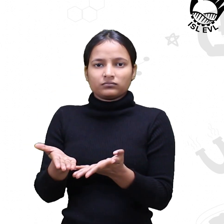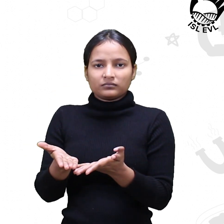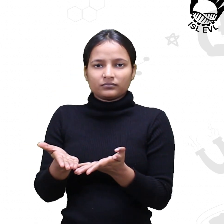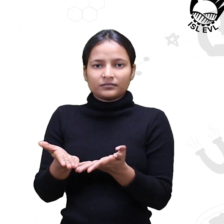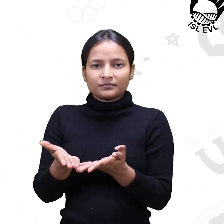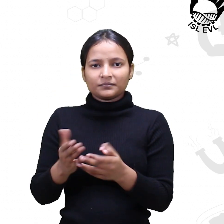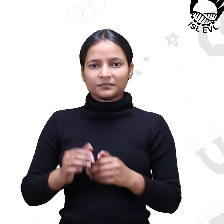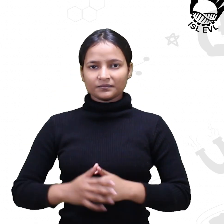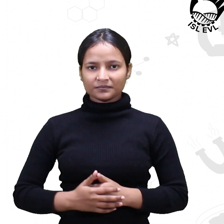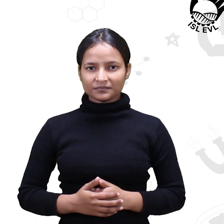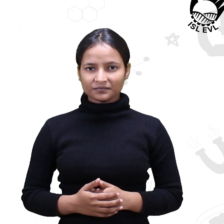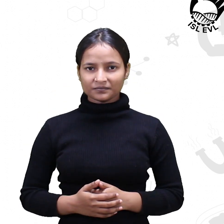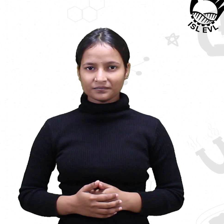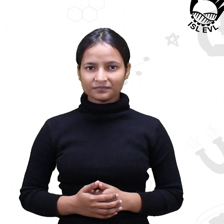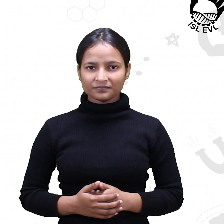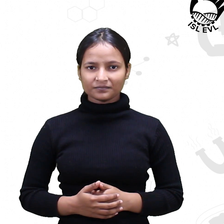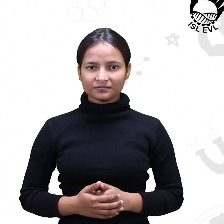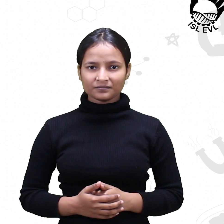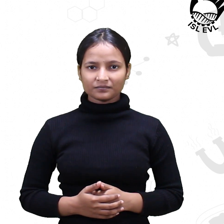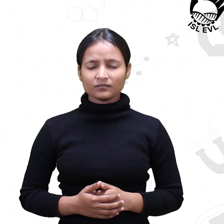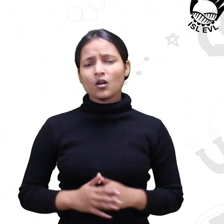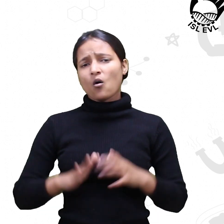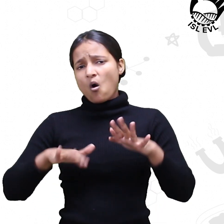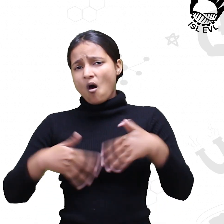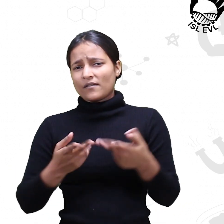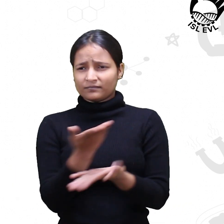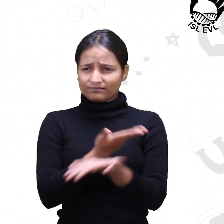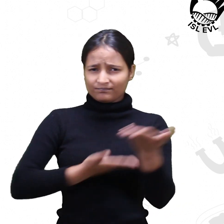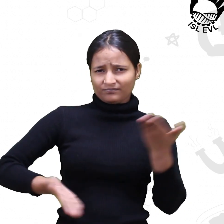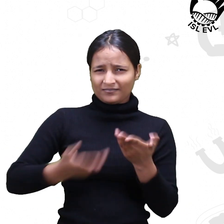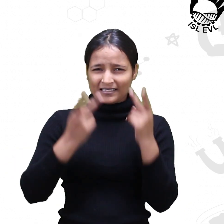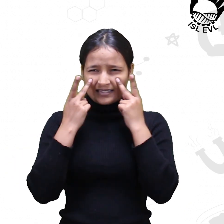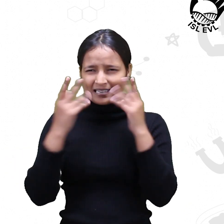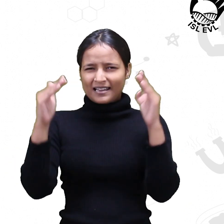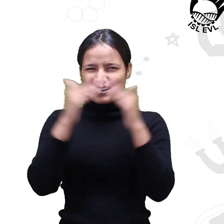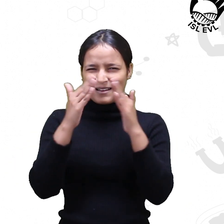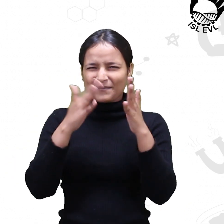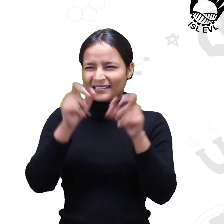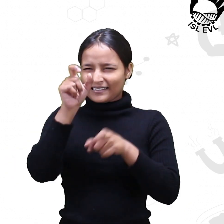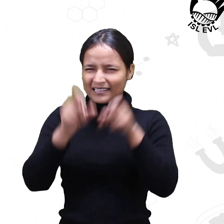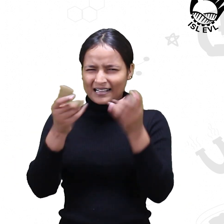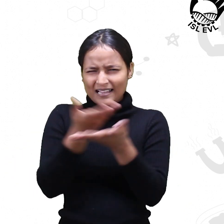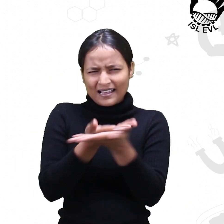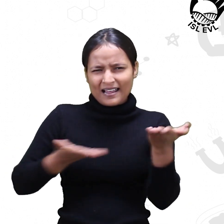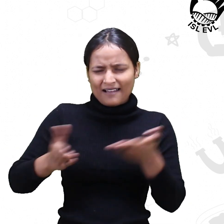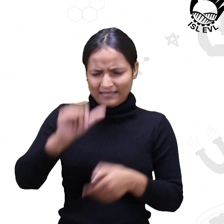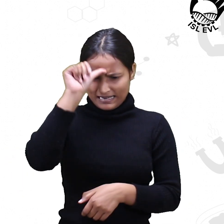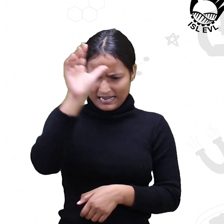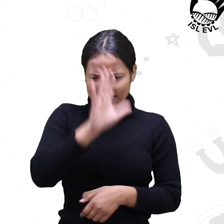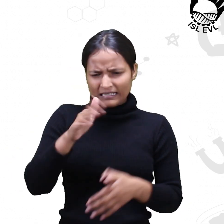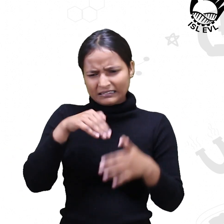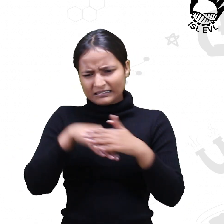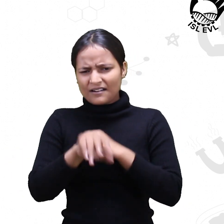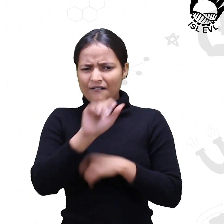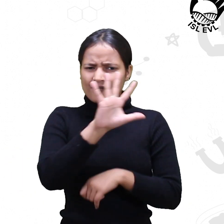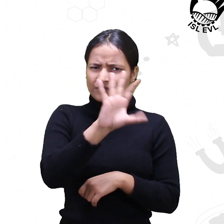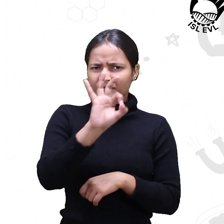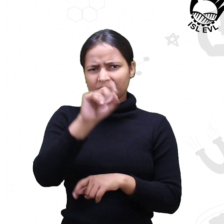So if you have elderly grandparents at home, almost 50% of Indian